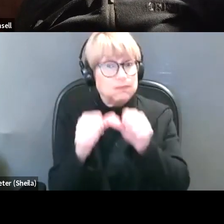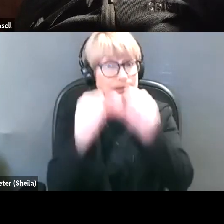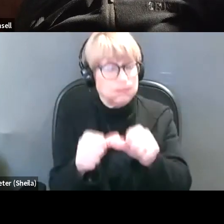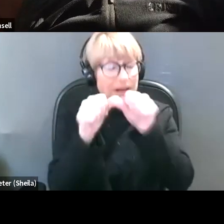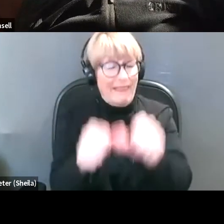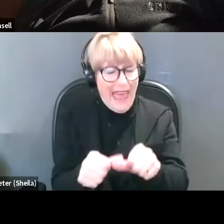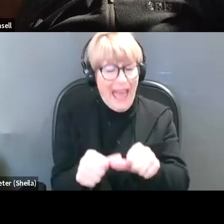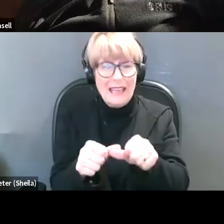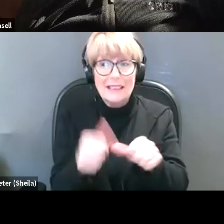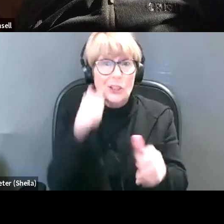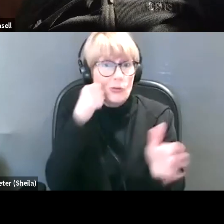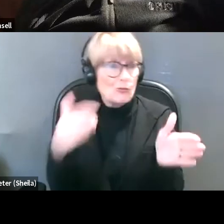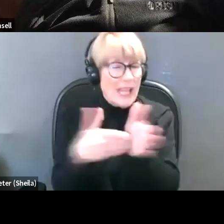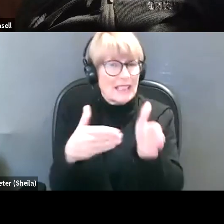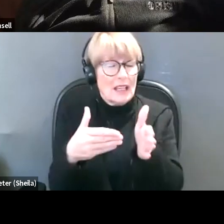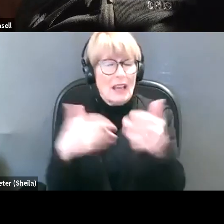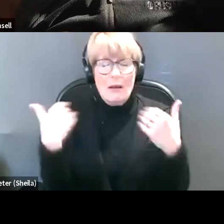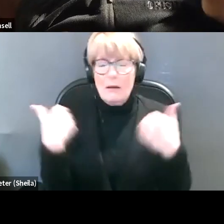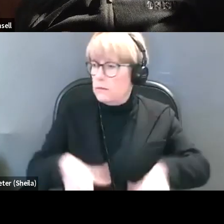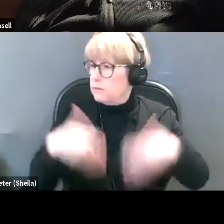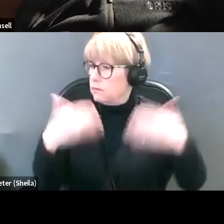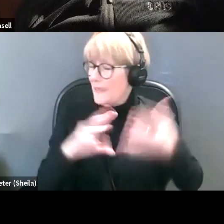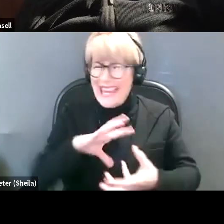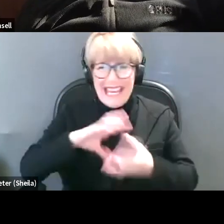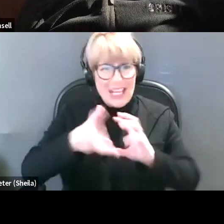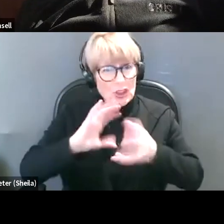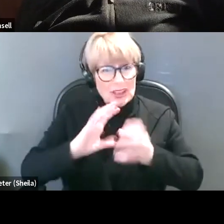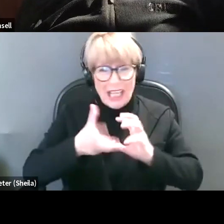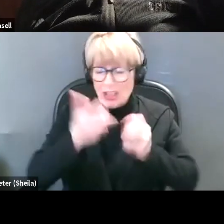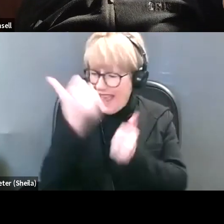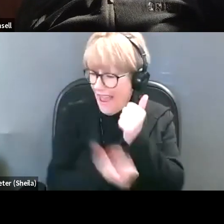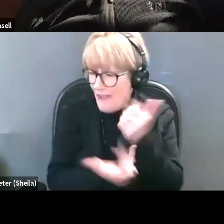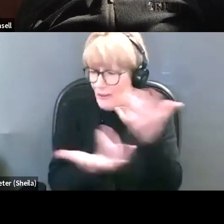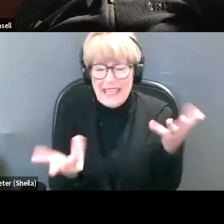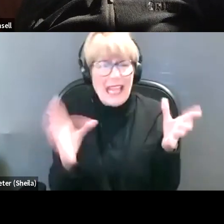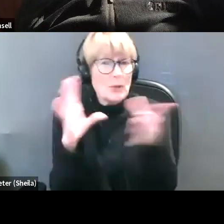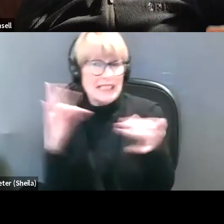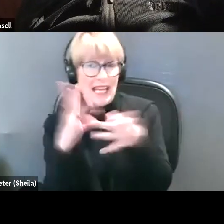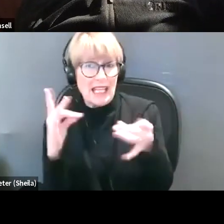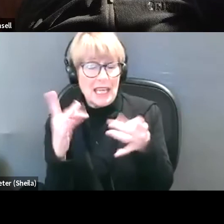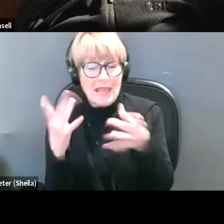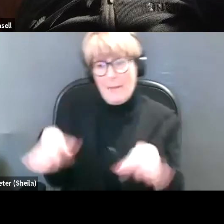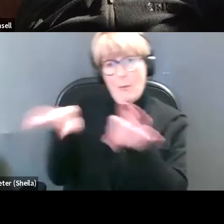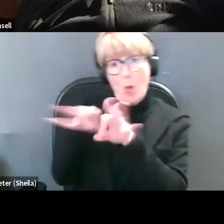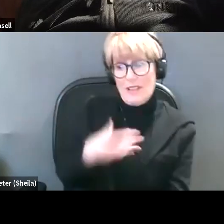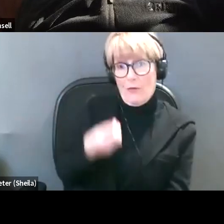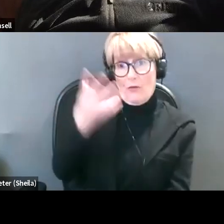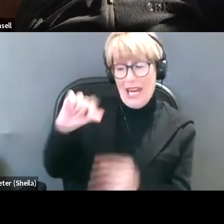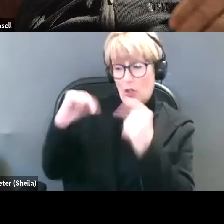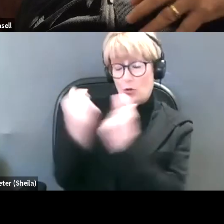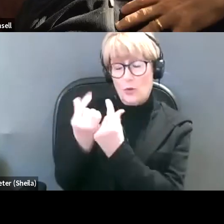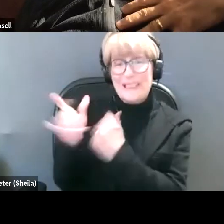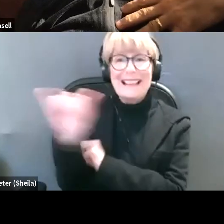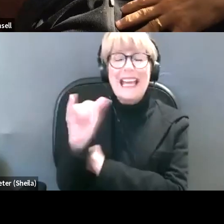really quite monumental. The intersectionality of what everything said, and the importance of white groups like the League of Women